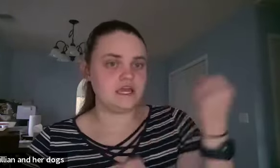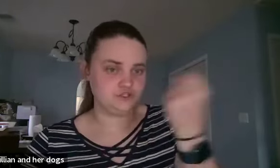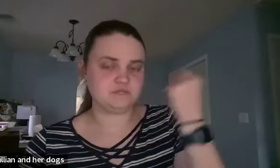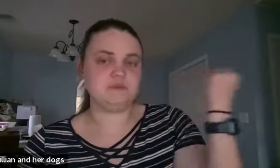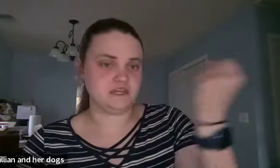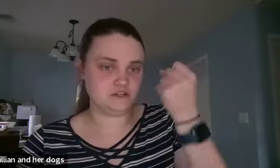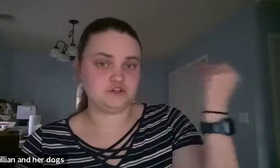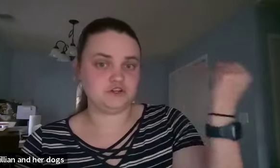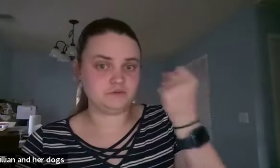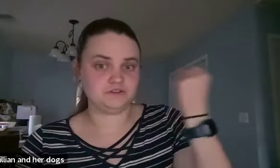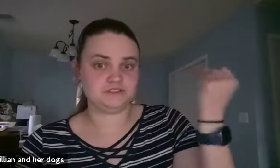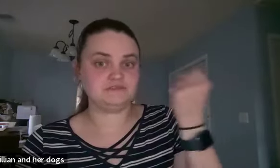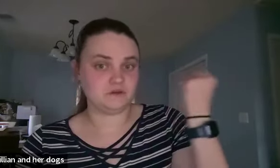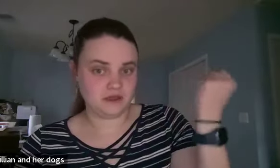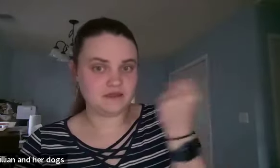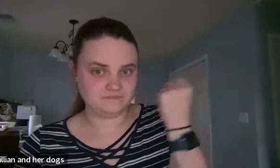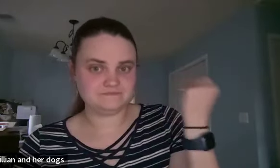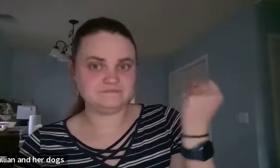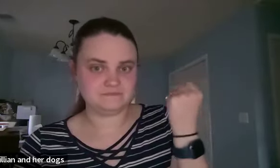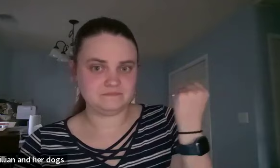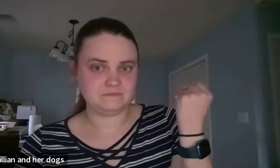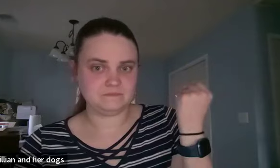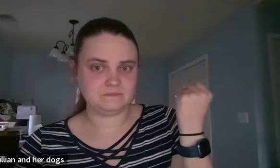and you just make it in a circular motion, okay?